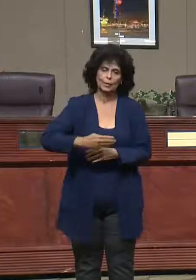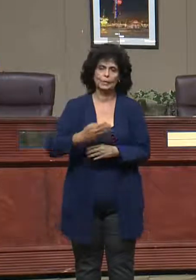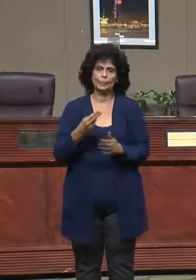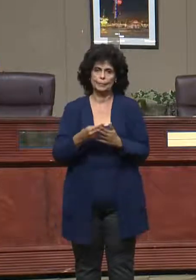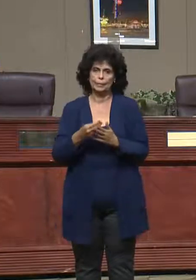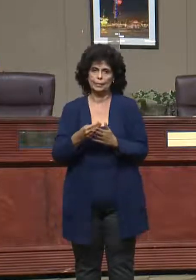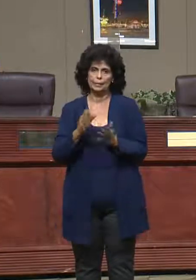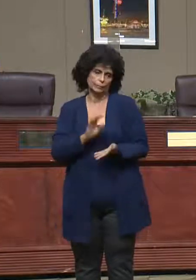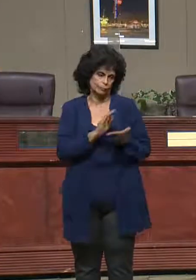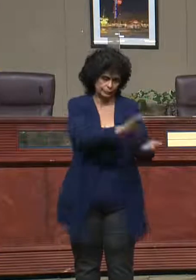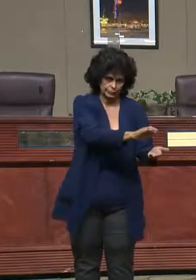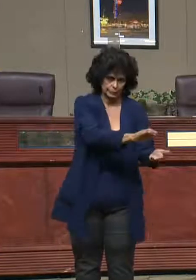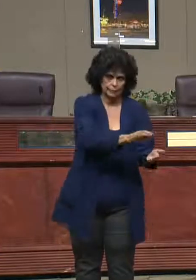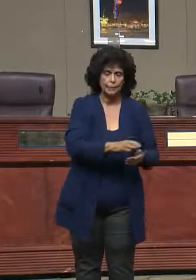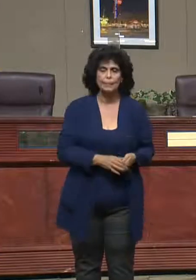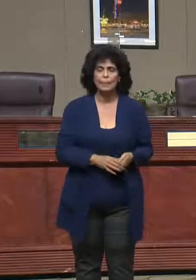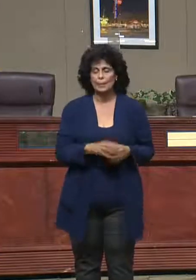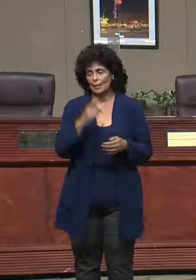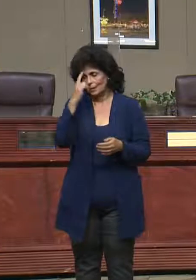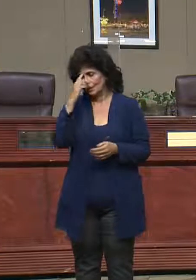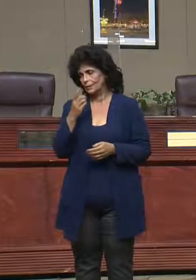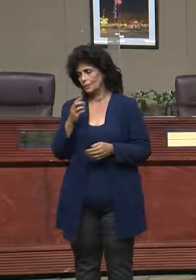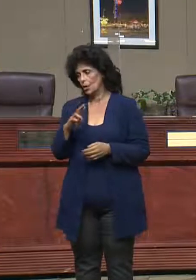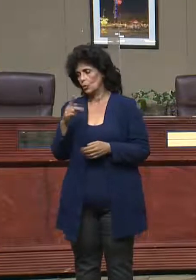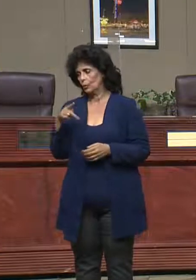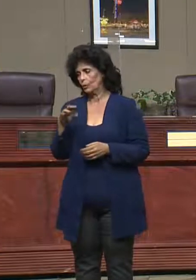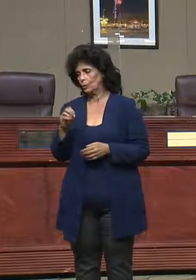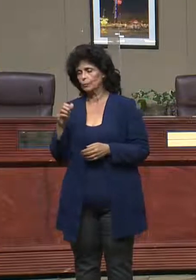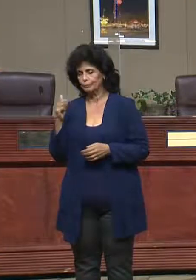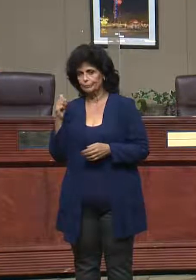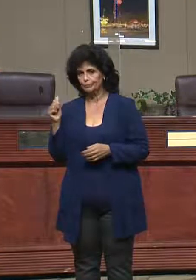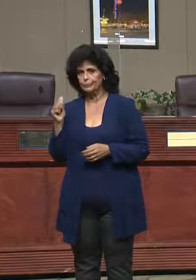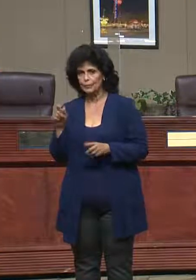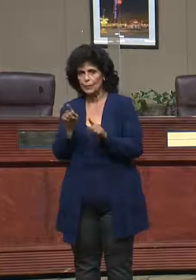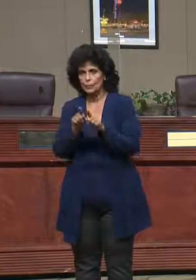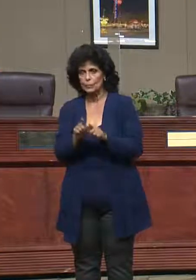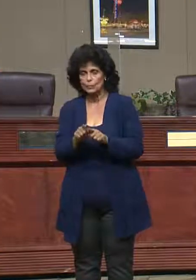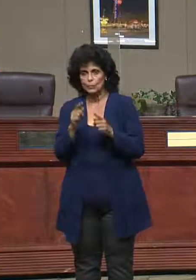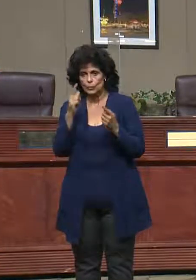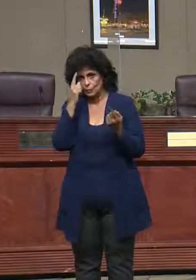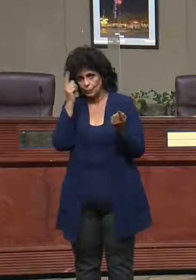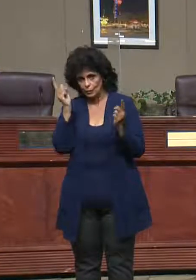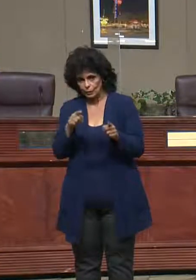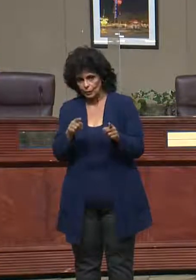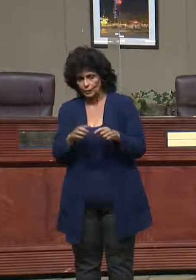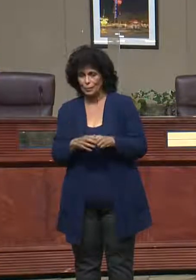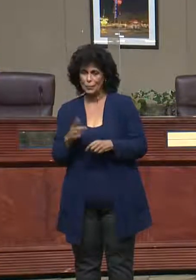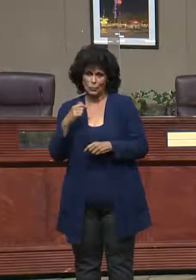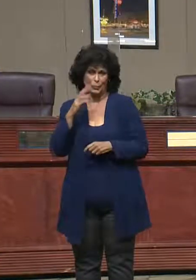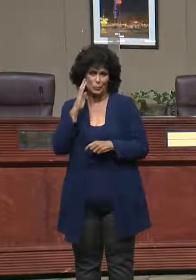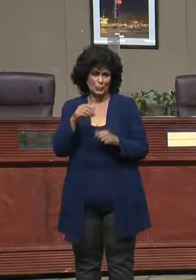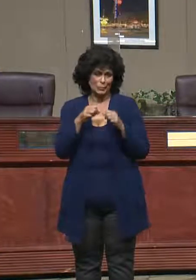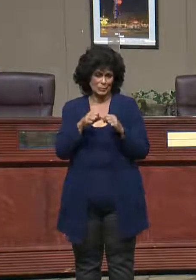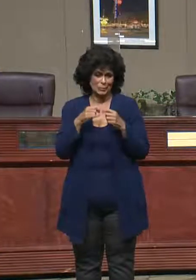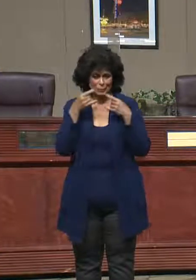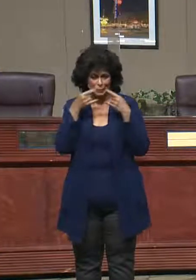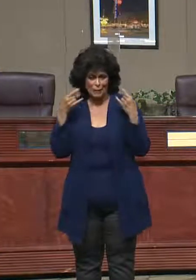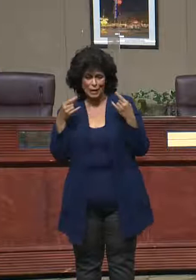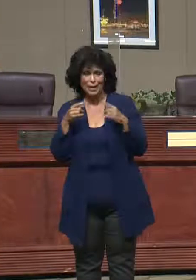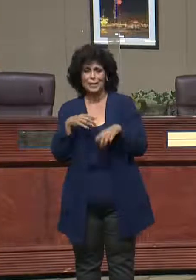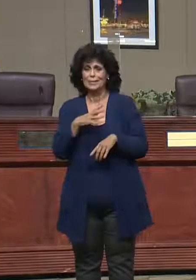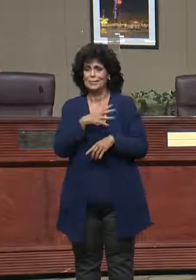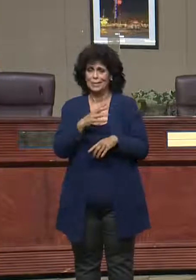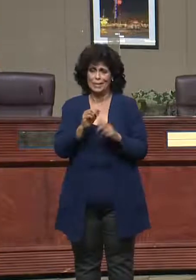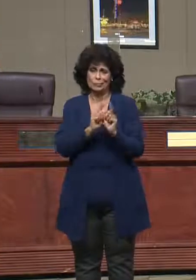I believe Dr. Pino would agree that we will be wearing masks, doing social distancing, and perhaps